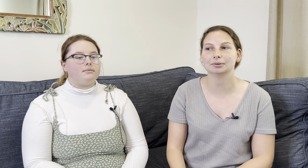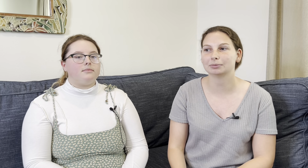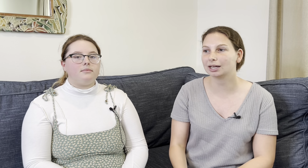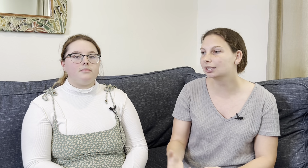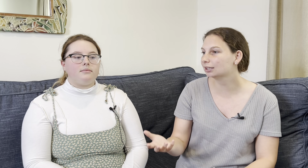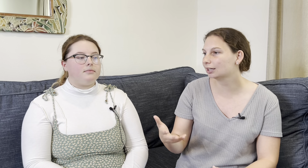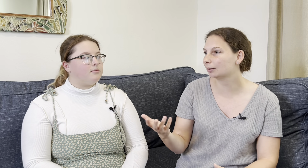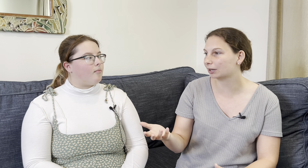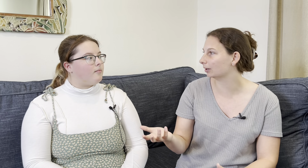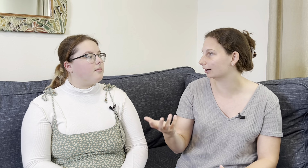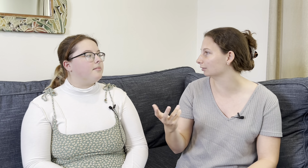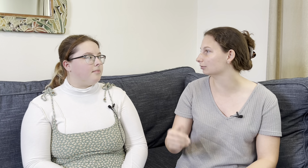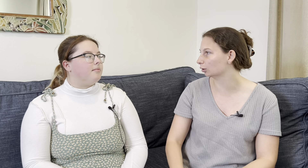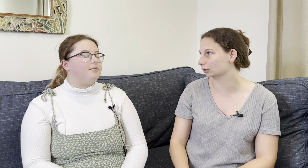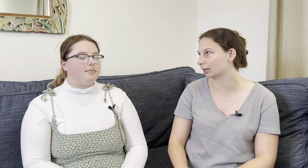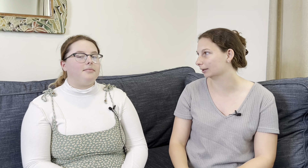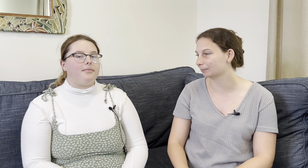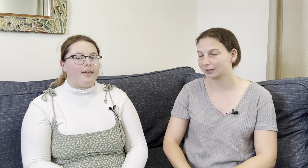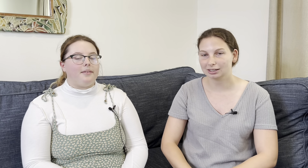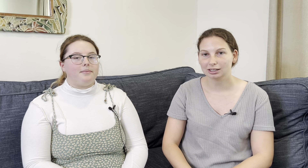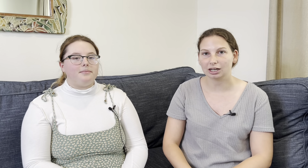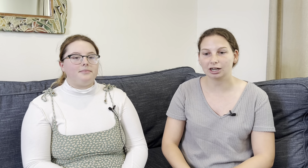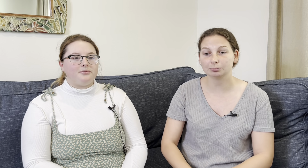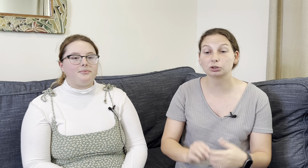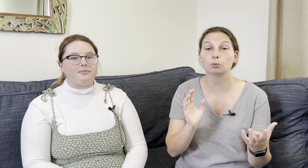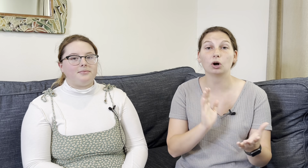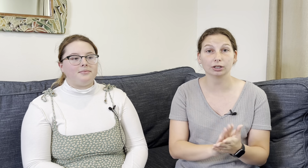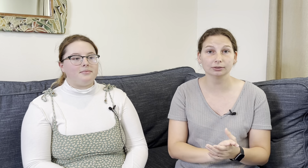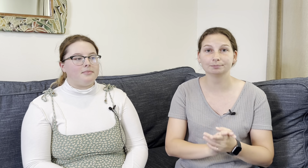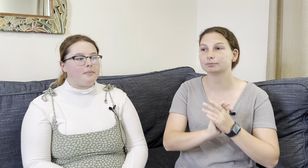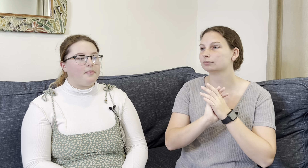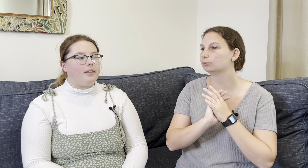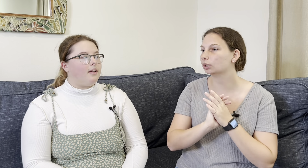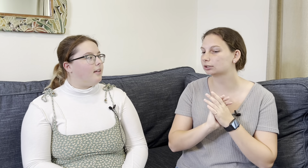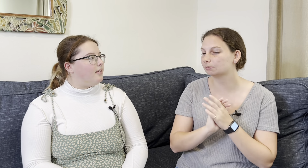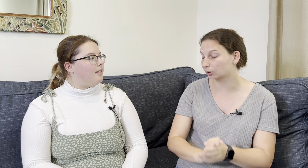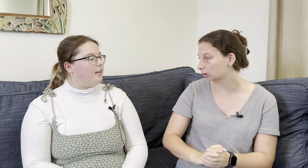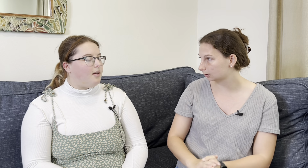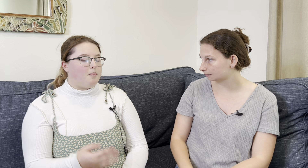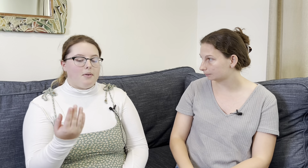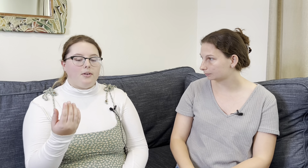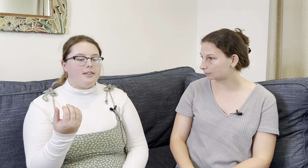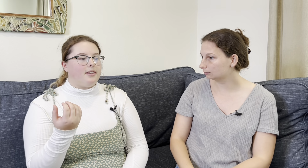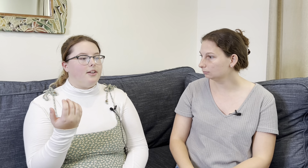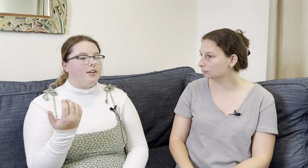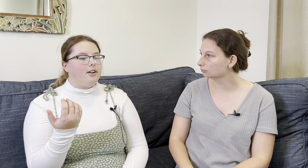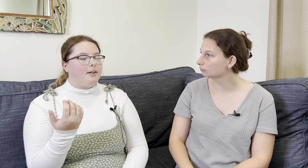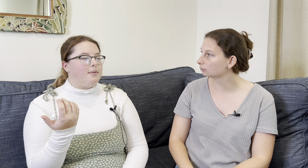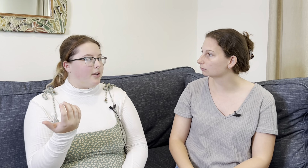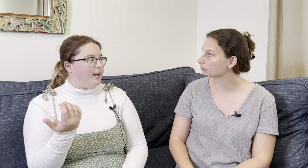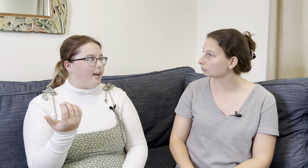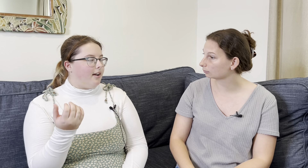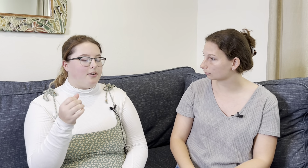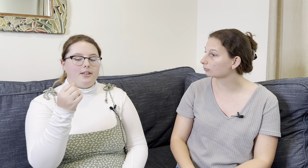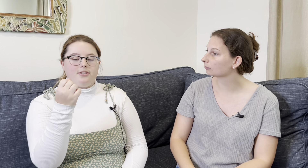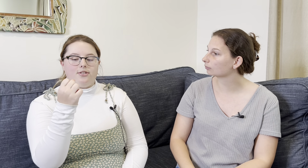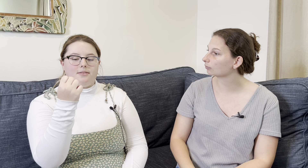and then they get better at it over time. So water, what's milk? Milk, it's like you're milking a cow. It's just